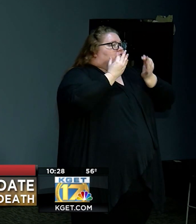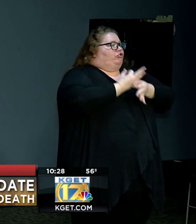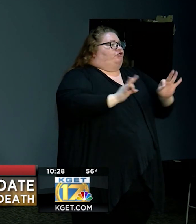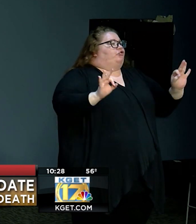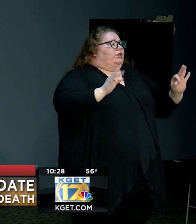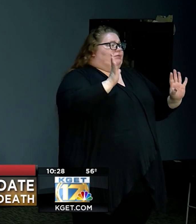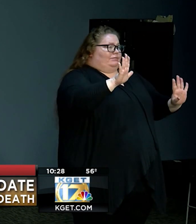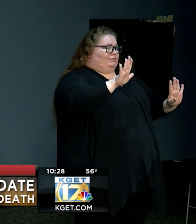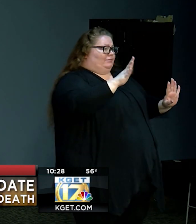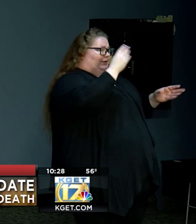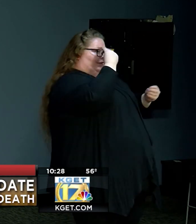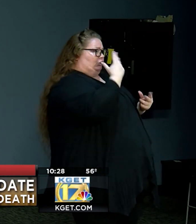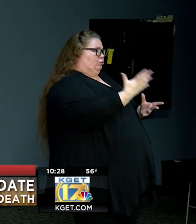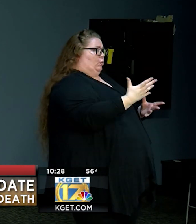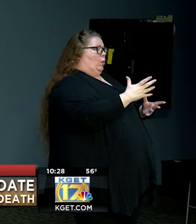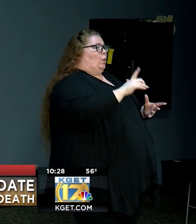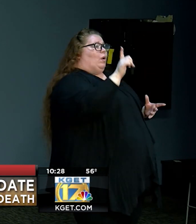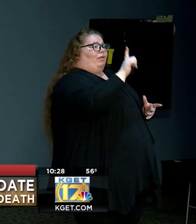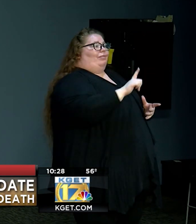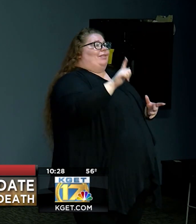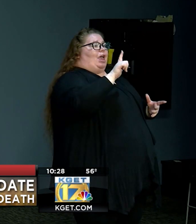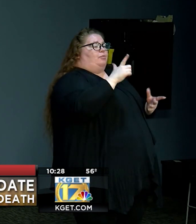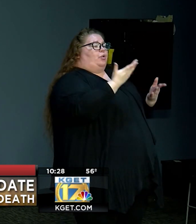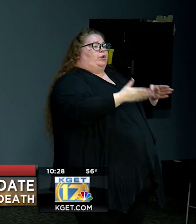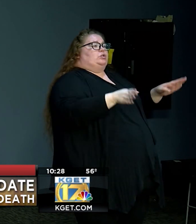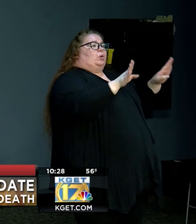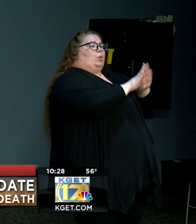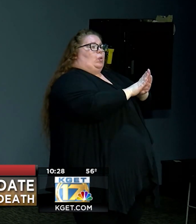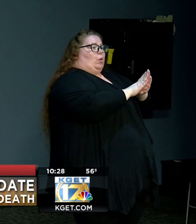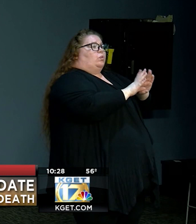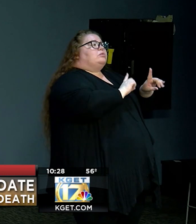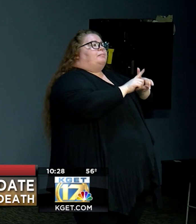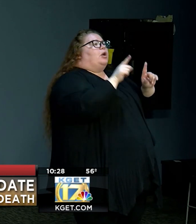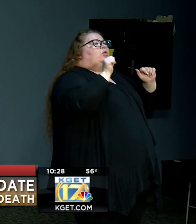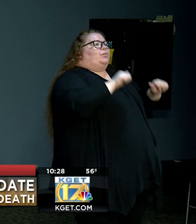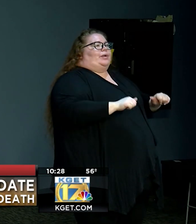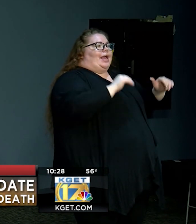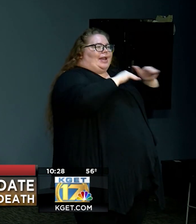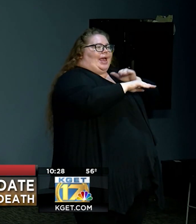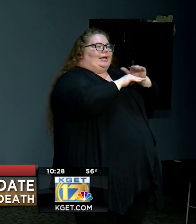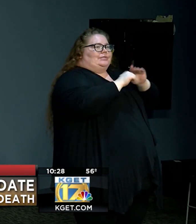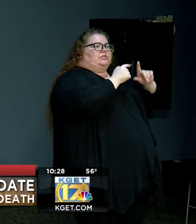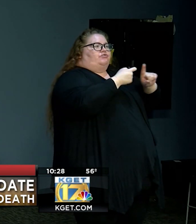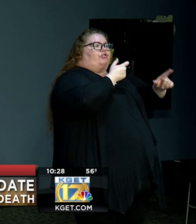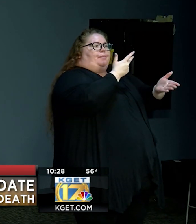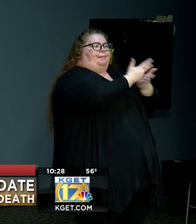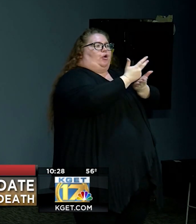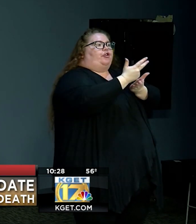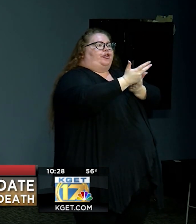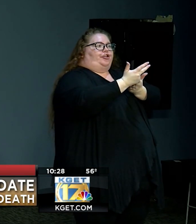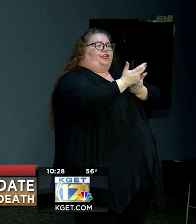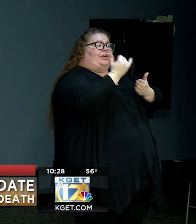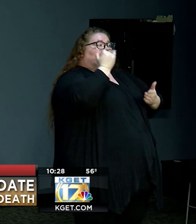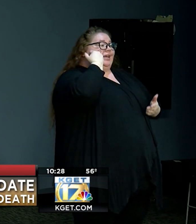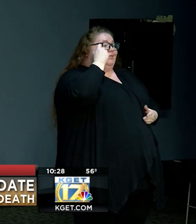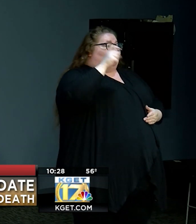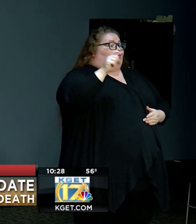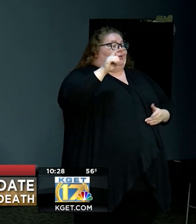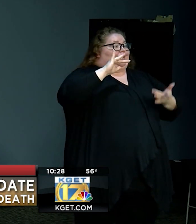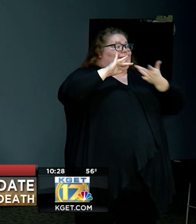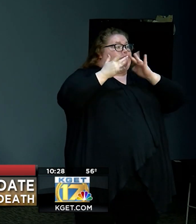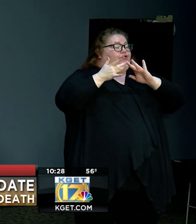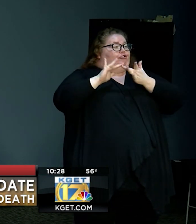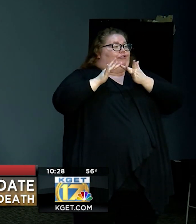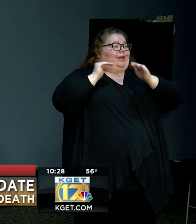library's closed, you can't get in the building, but you can access it from the parking lot. So if you are in need of internet access and you don't have it